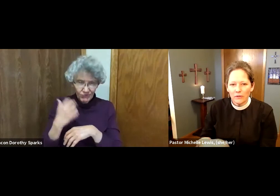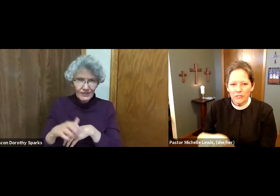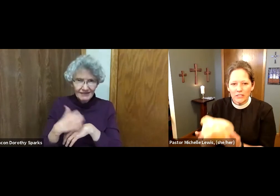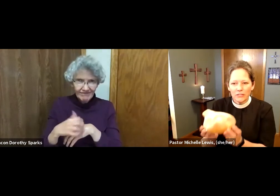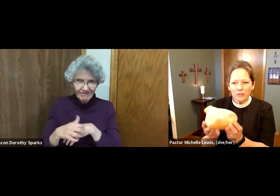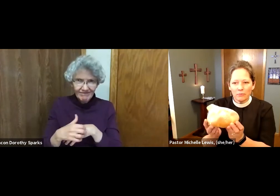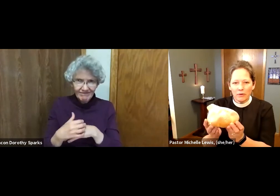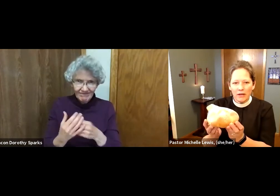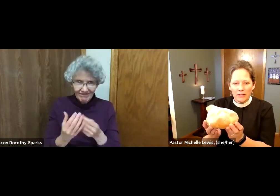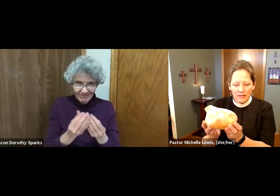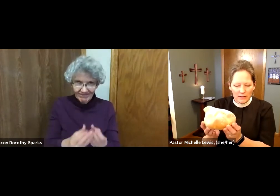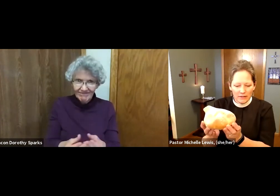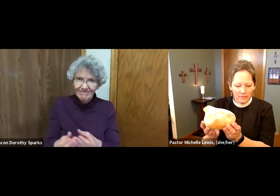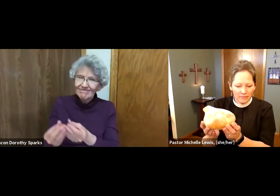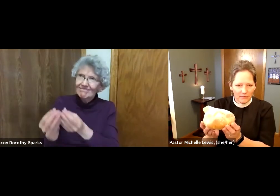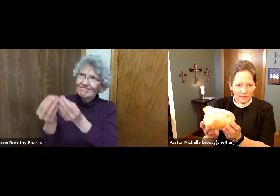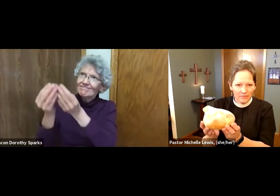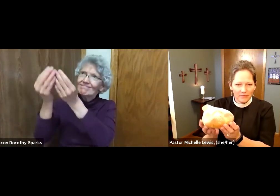Our Lord Jesus took bread,